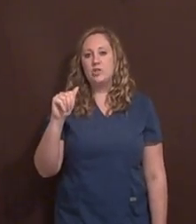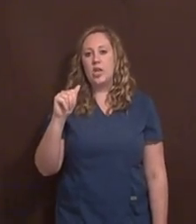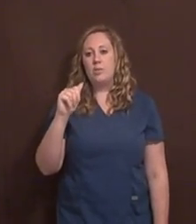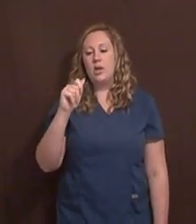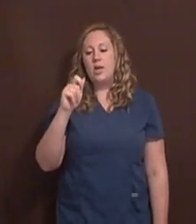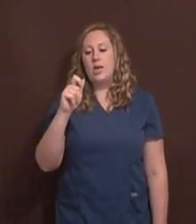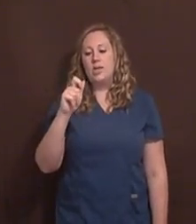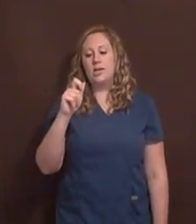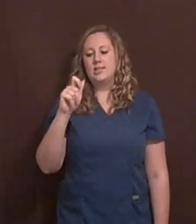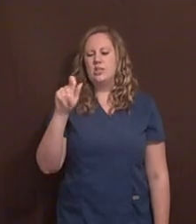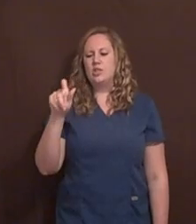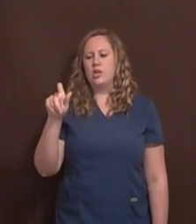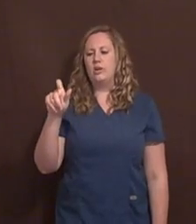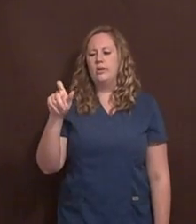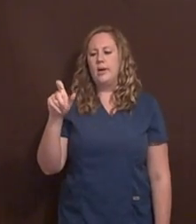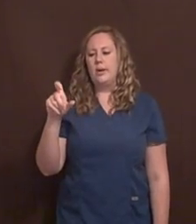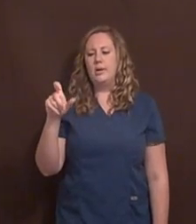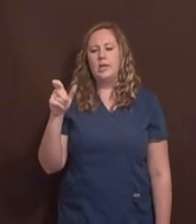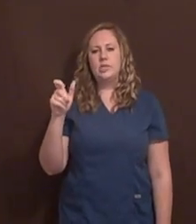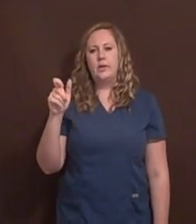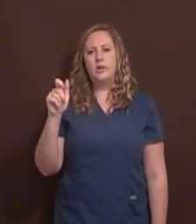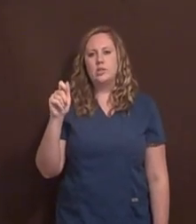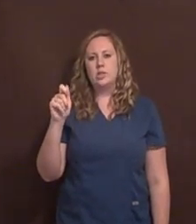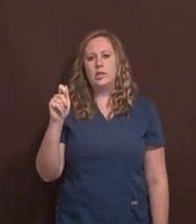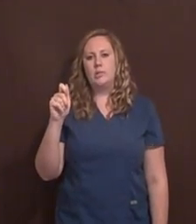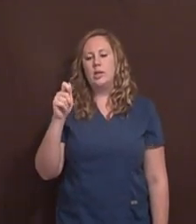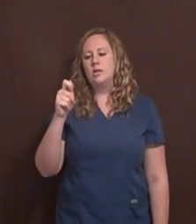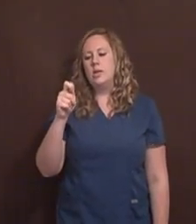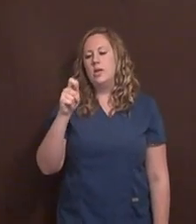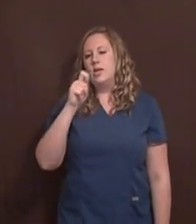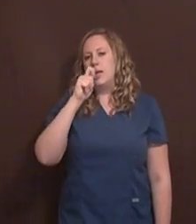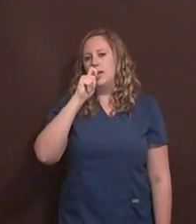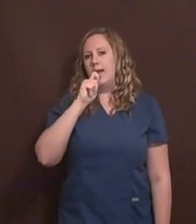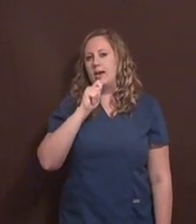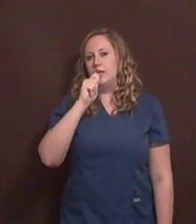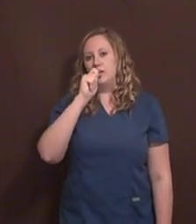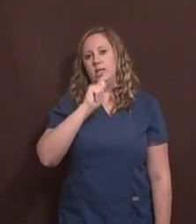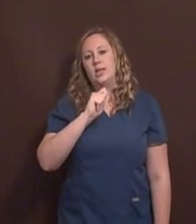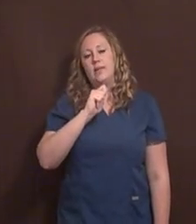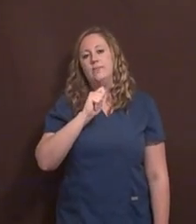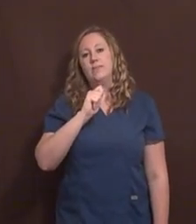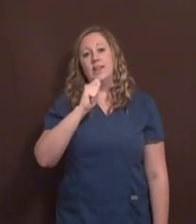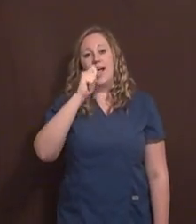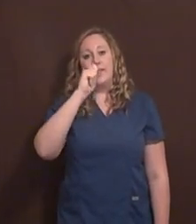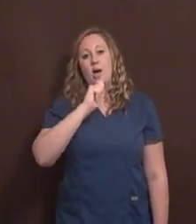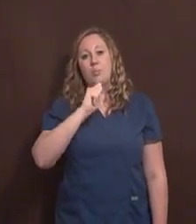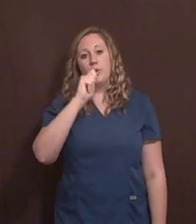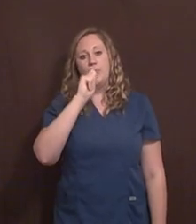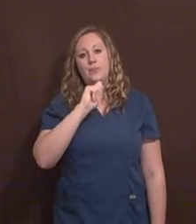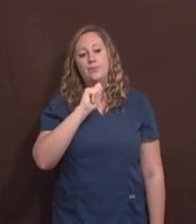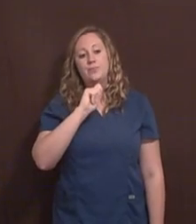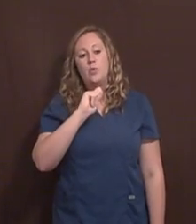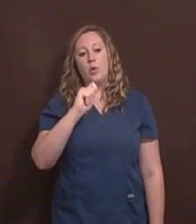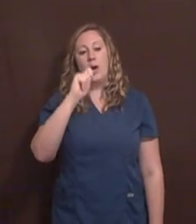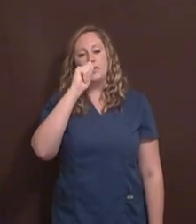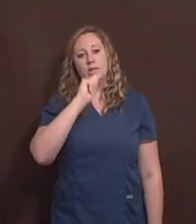hand shape and extend your index finger just a little bit and act like you're licking it. Lollipop or